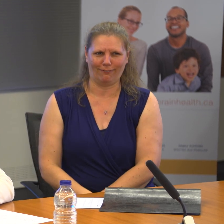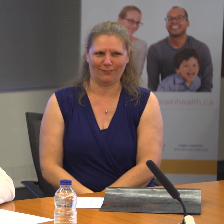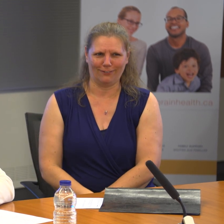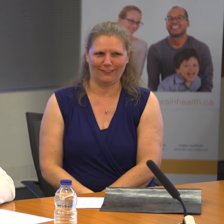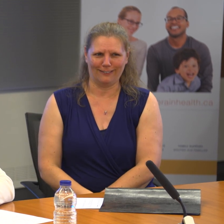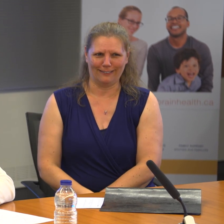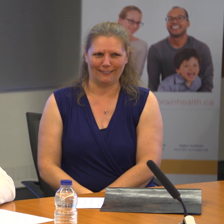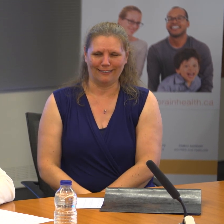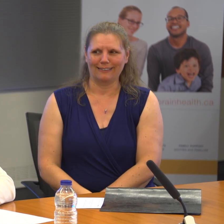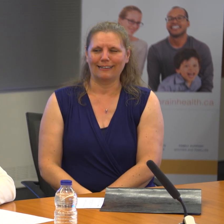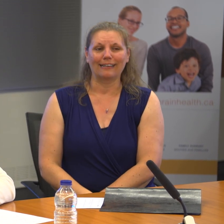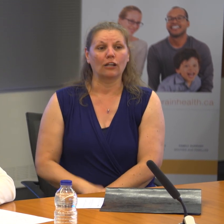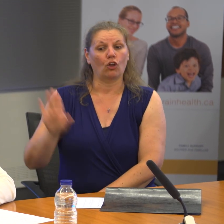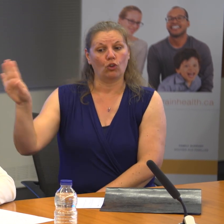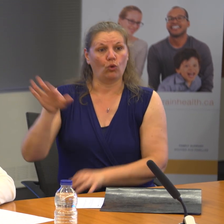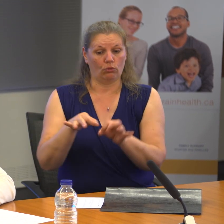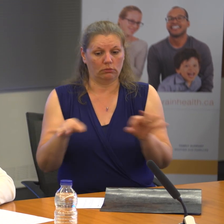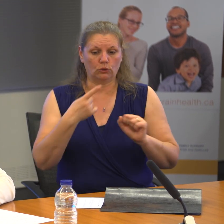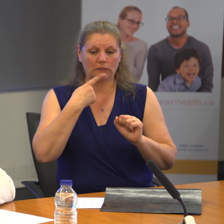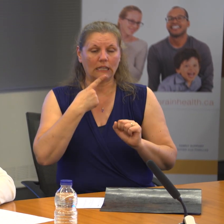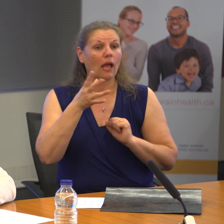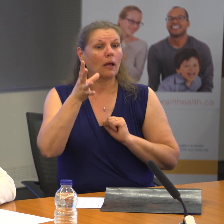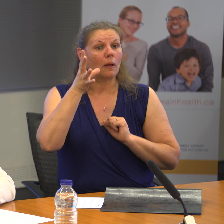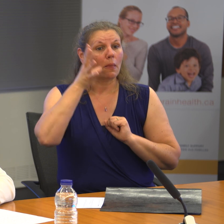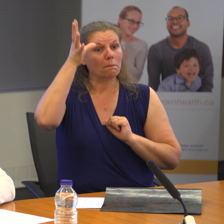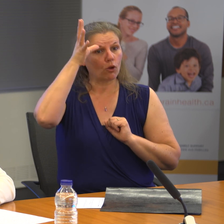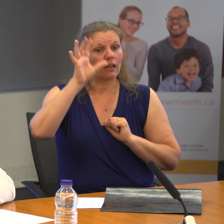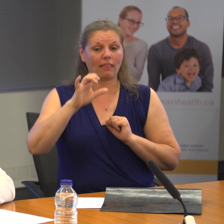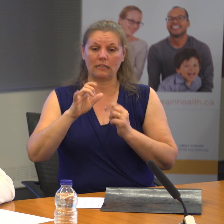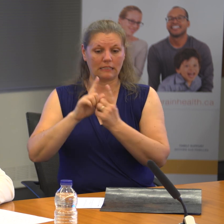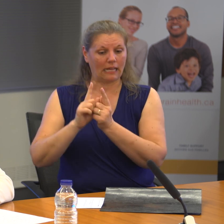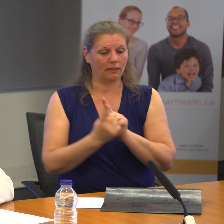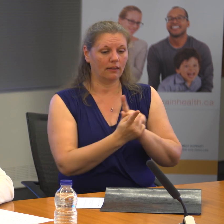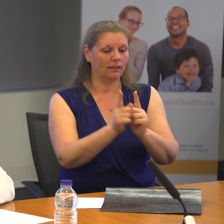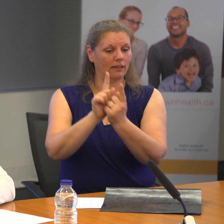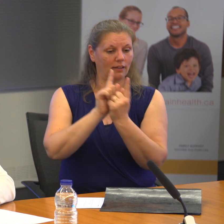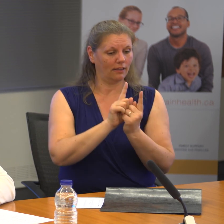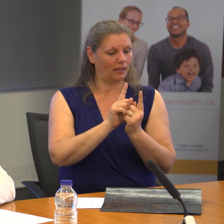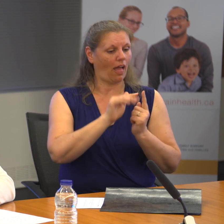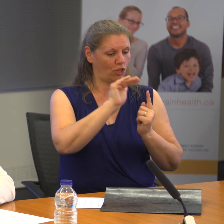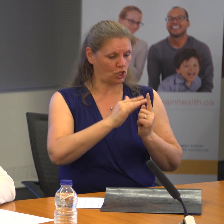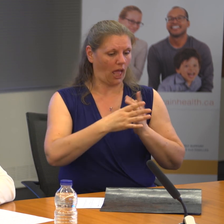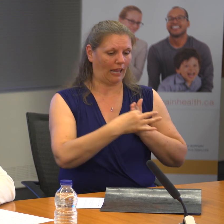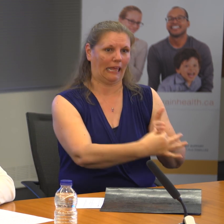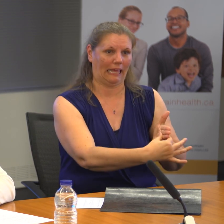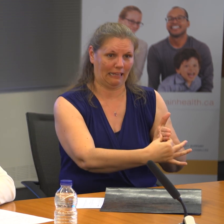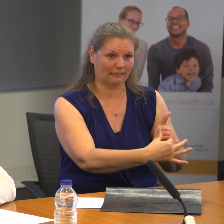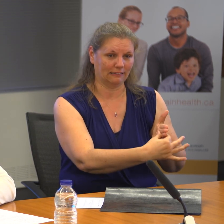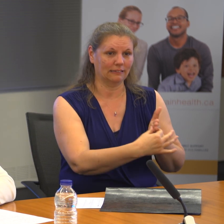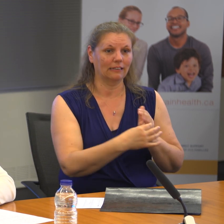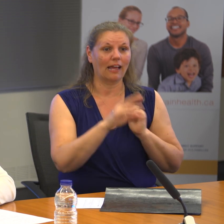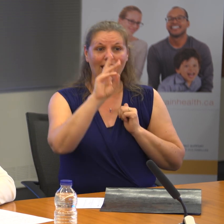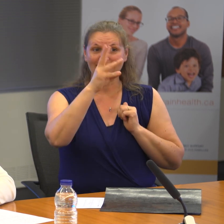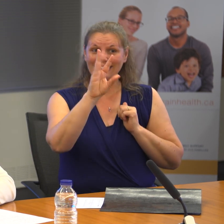Your words that parenting is a dance that's led by a child. The 6 F